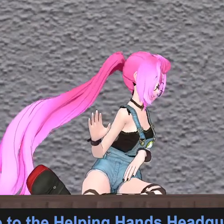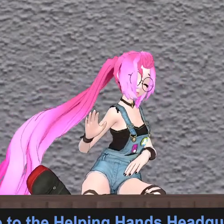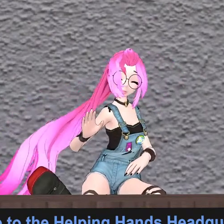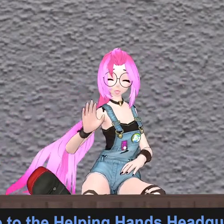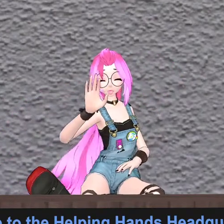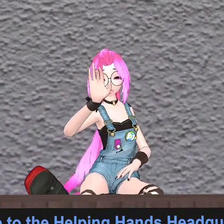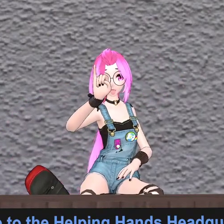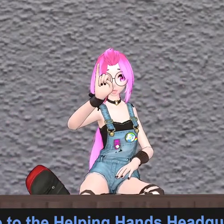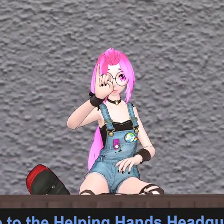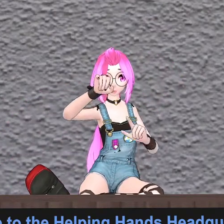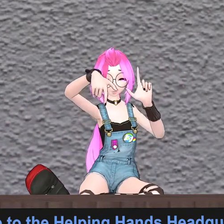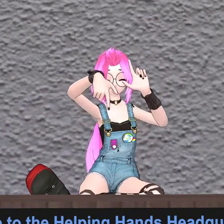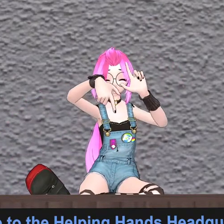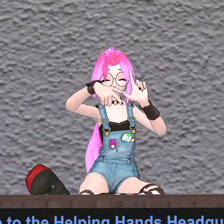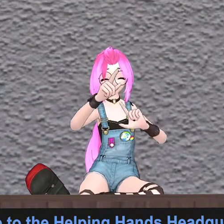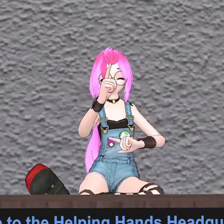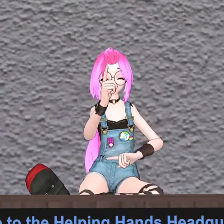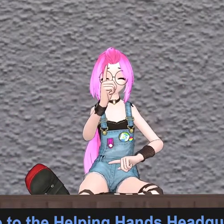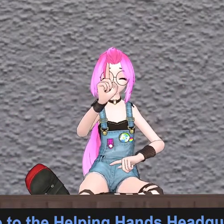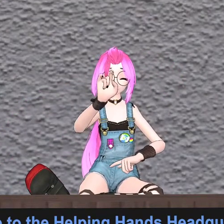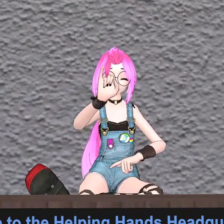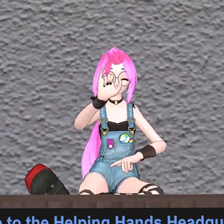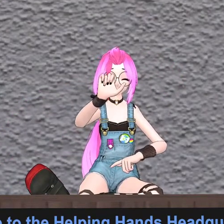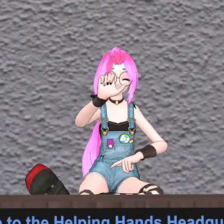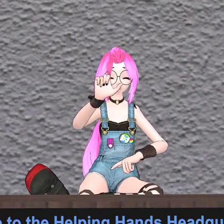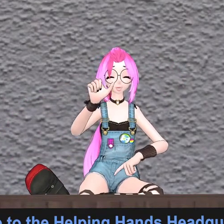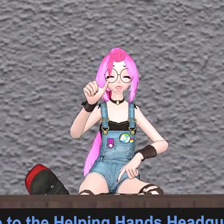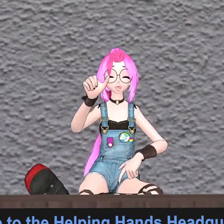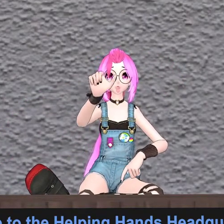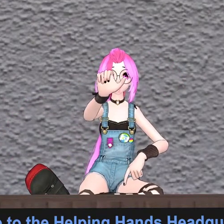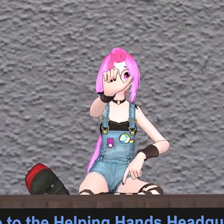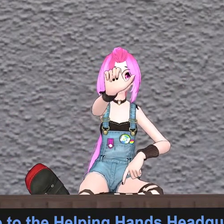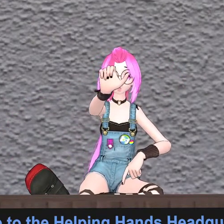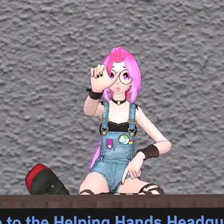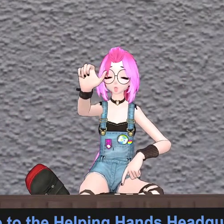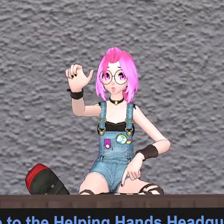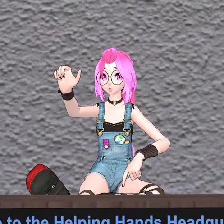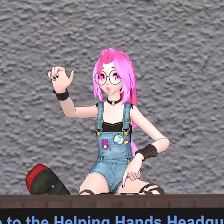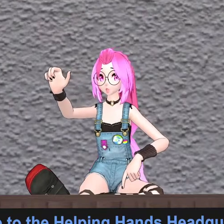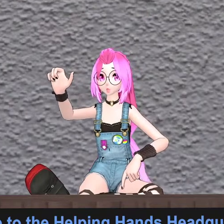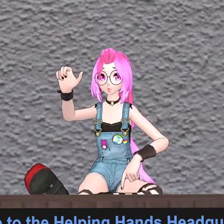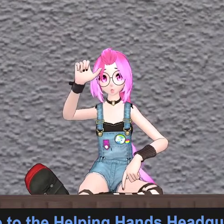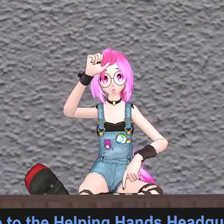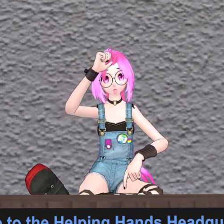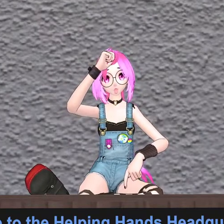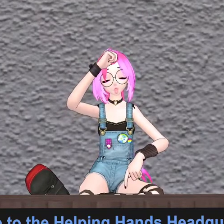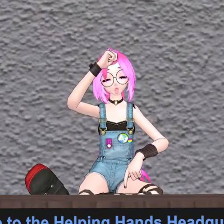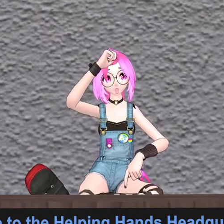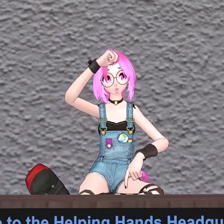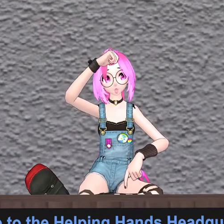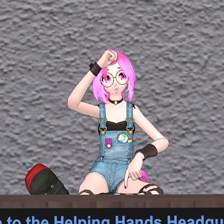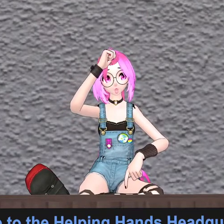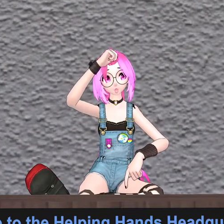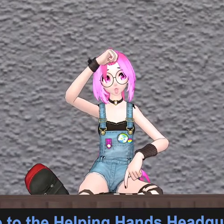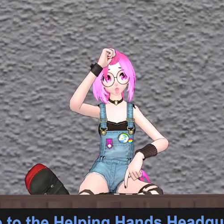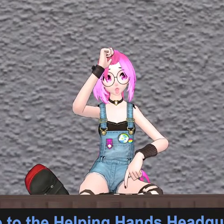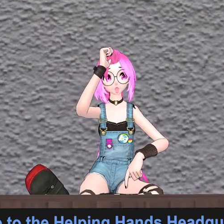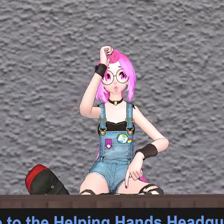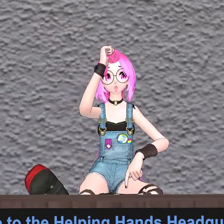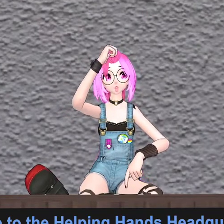Okay, next one. India. You're going to have a thumb and then you're kind of twist on your